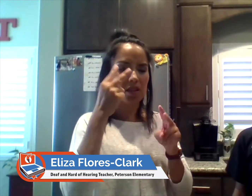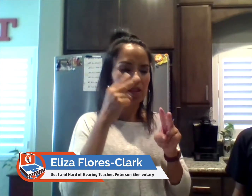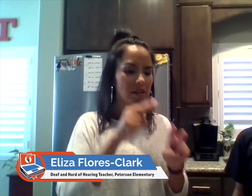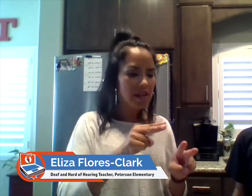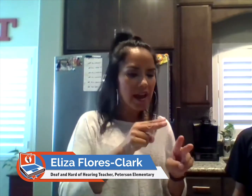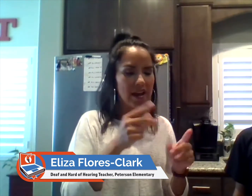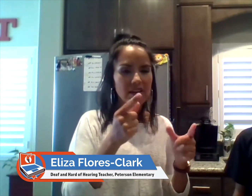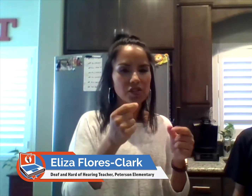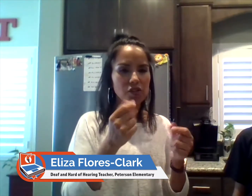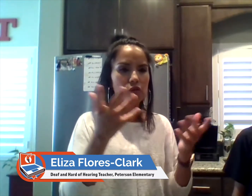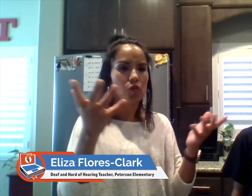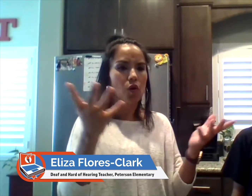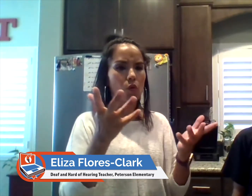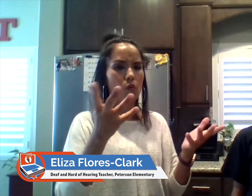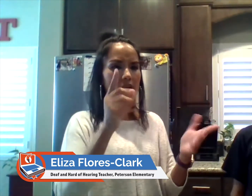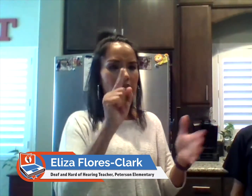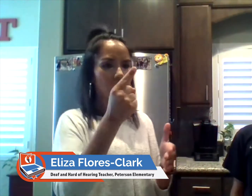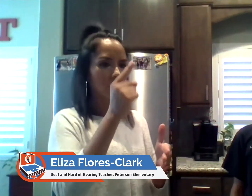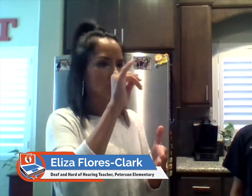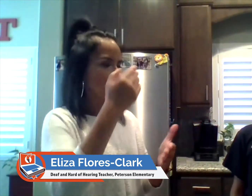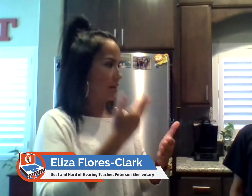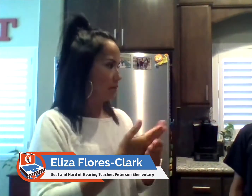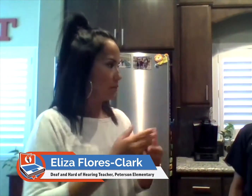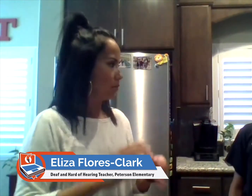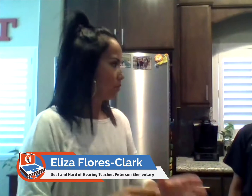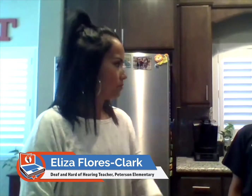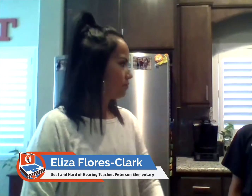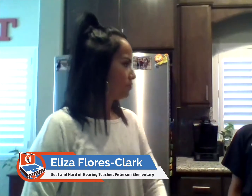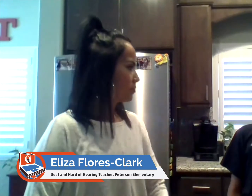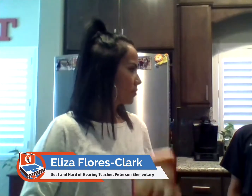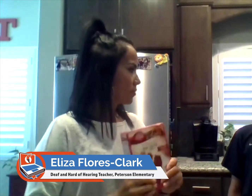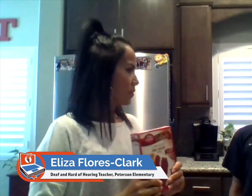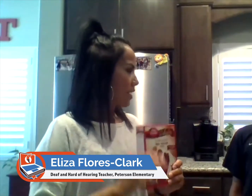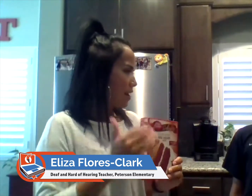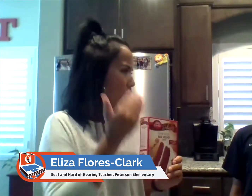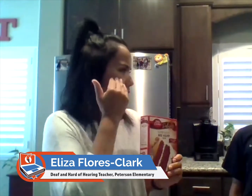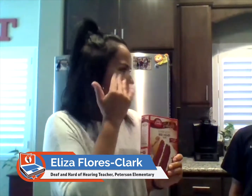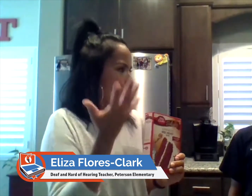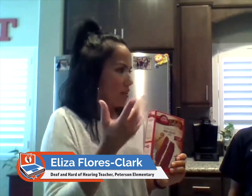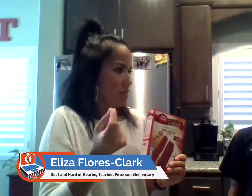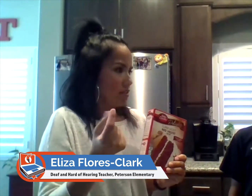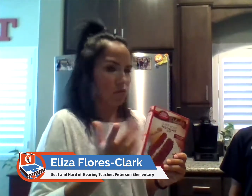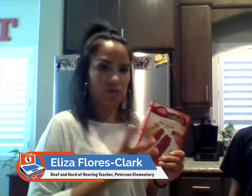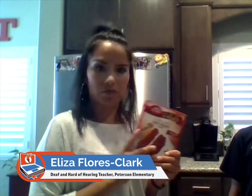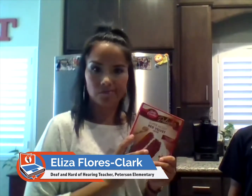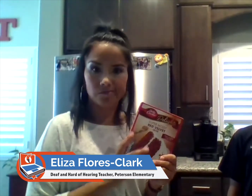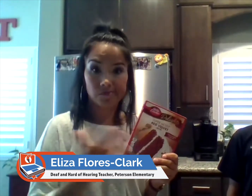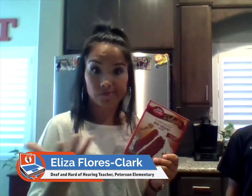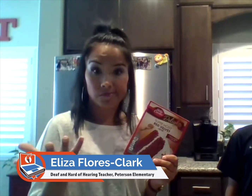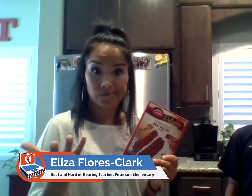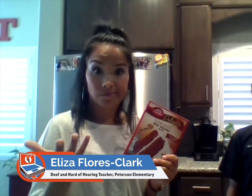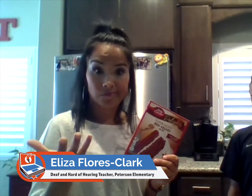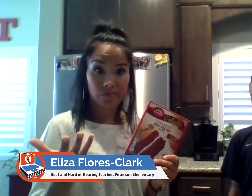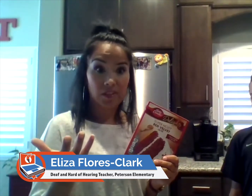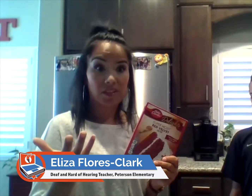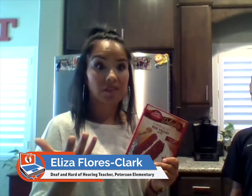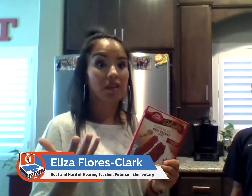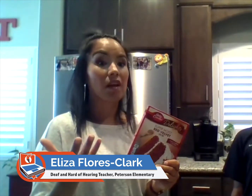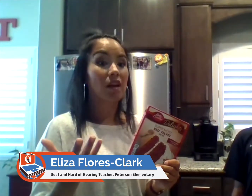look at and do what first, Jaden? How do we know what to do? Look at the instructions if it has it on the